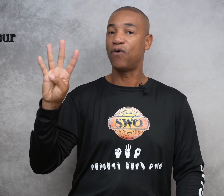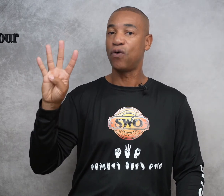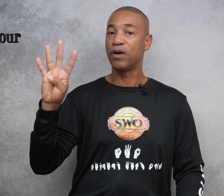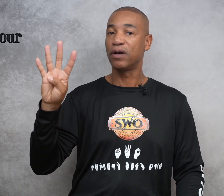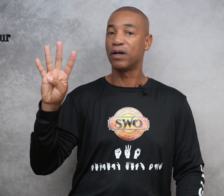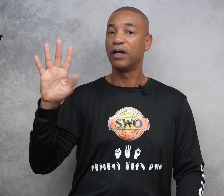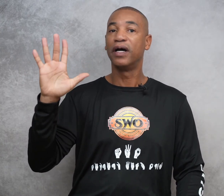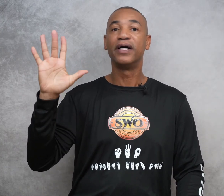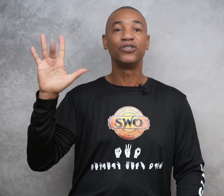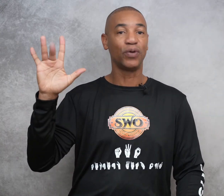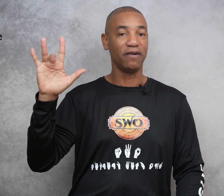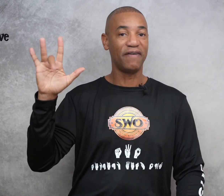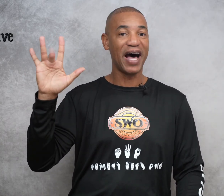24, 25,